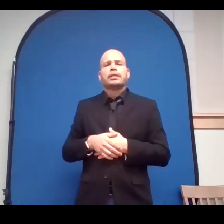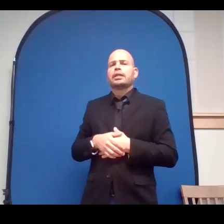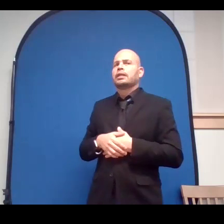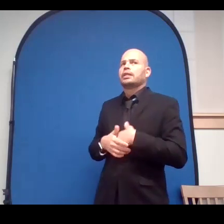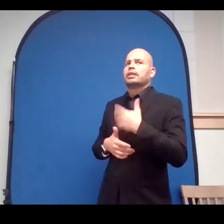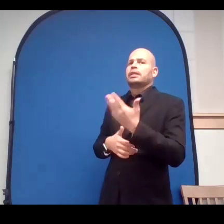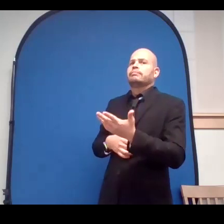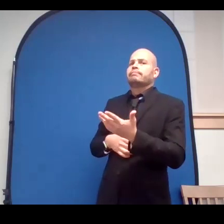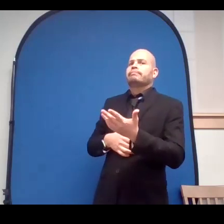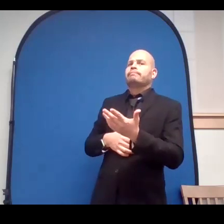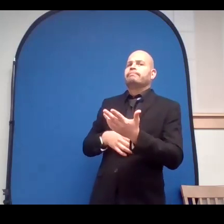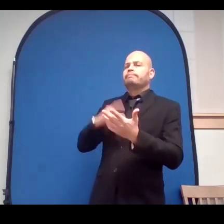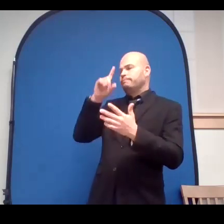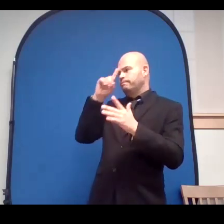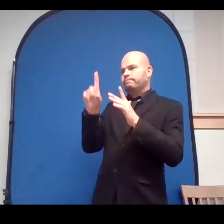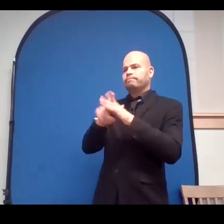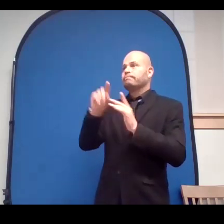occur to me, sir.